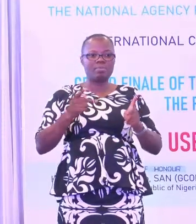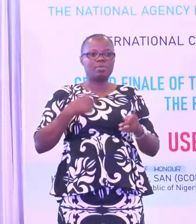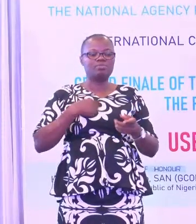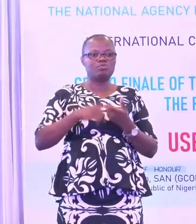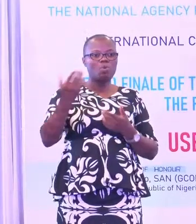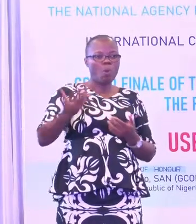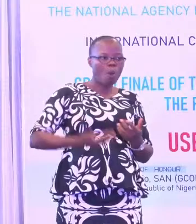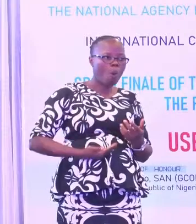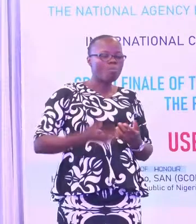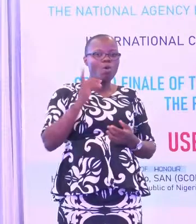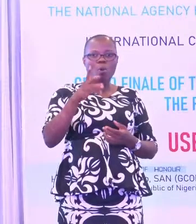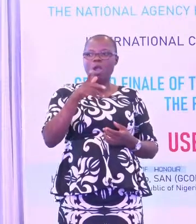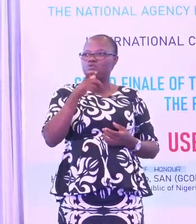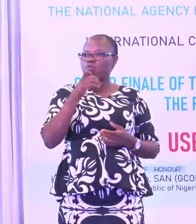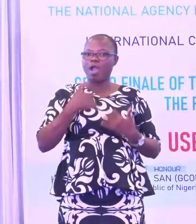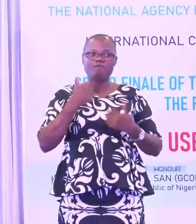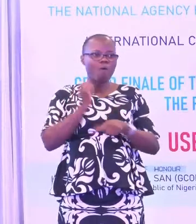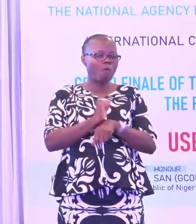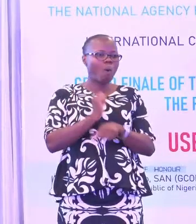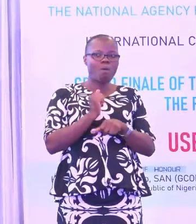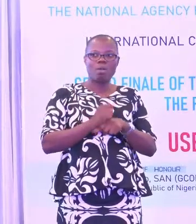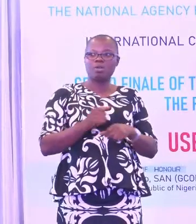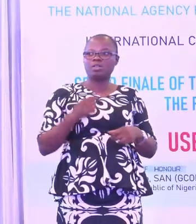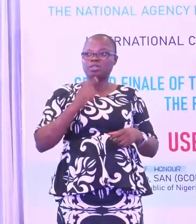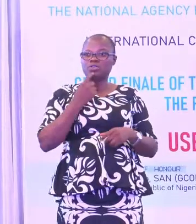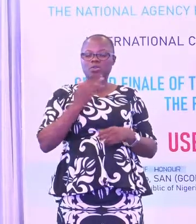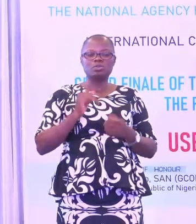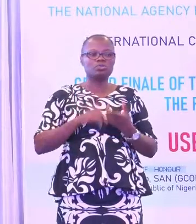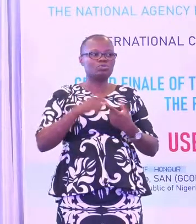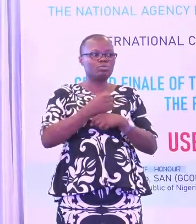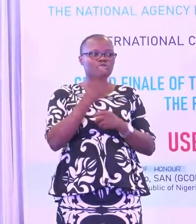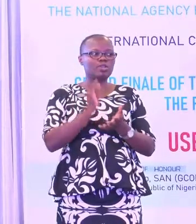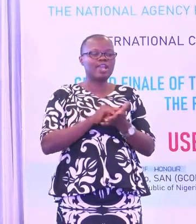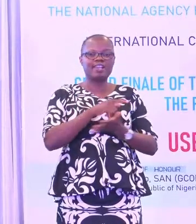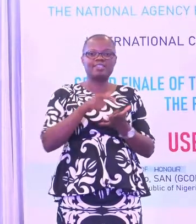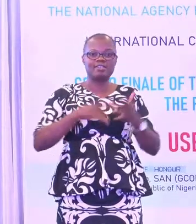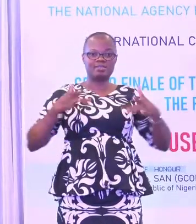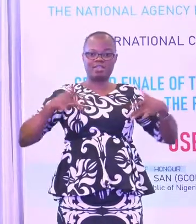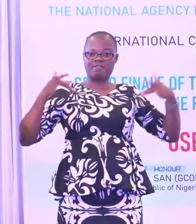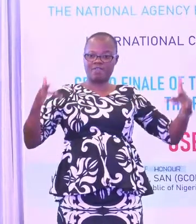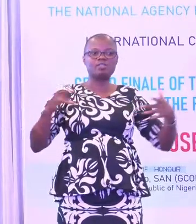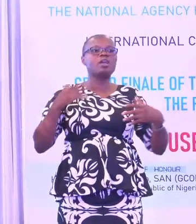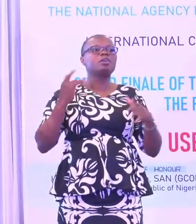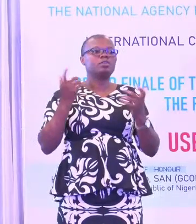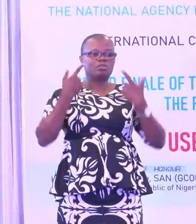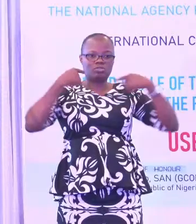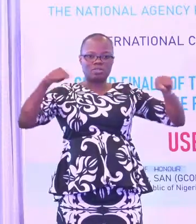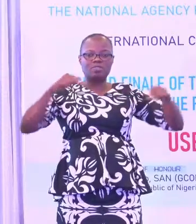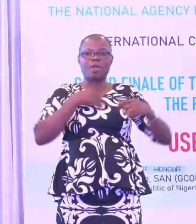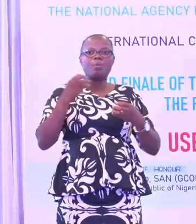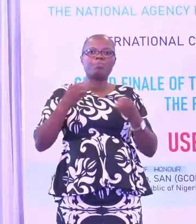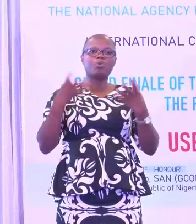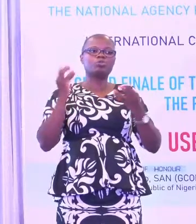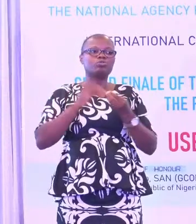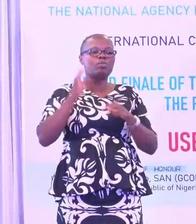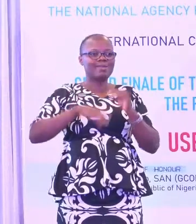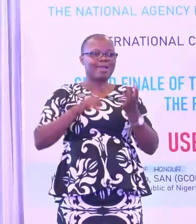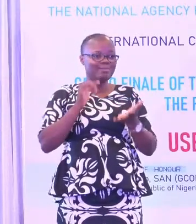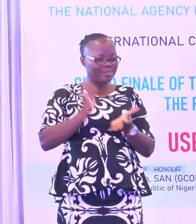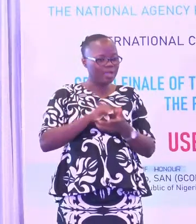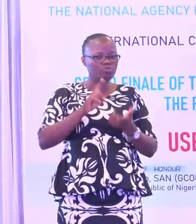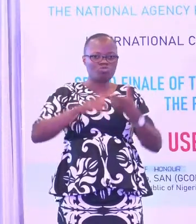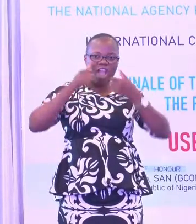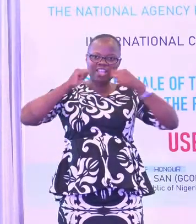the one who has worked hard to make sure this event is successful, but much more than that, to achieve the